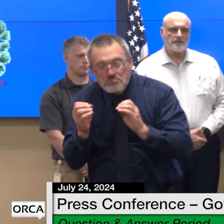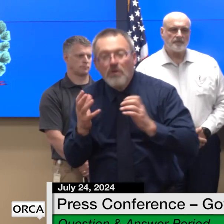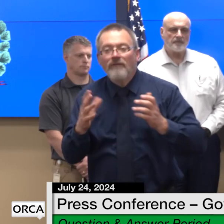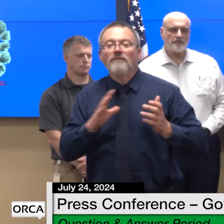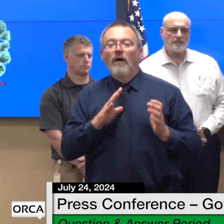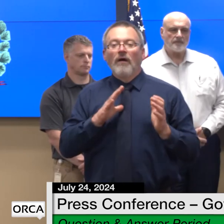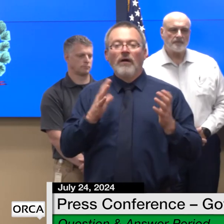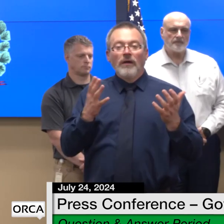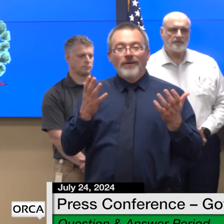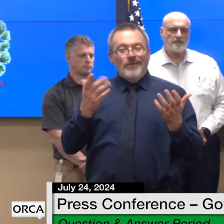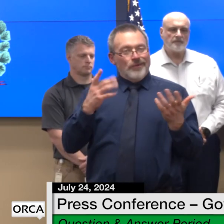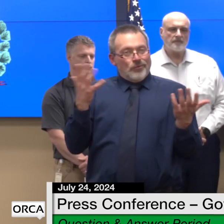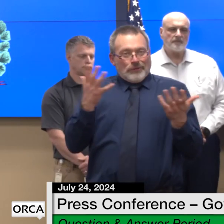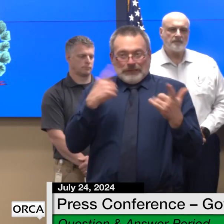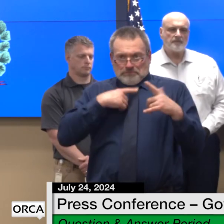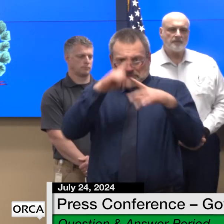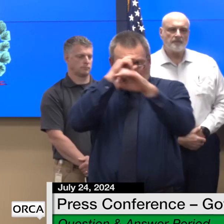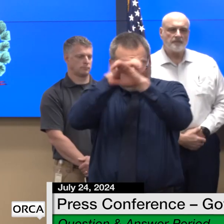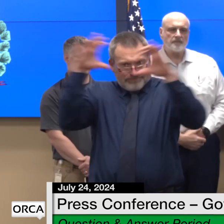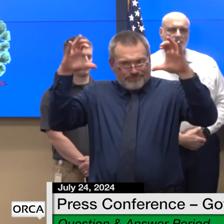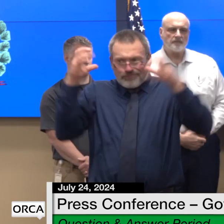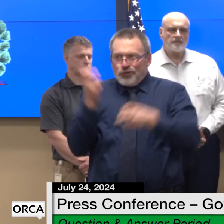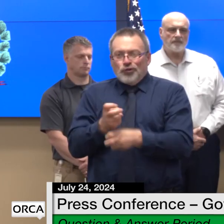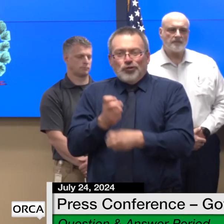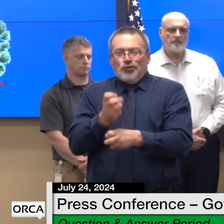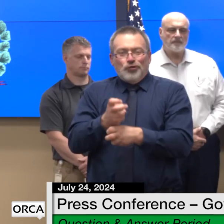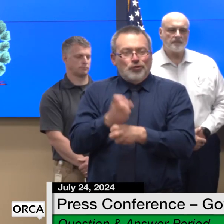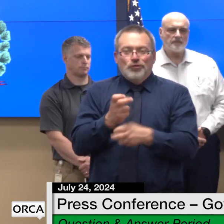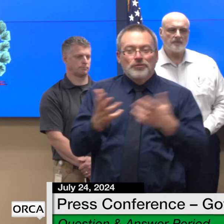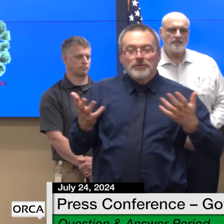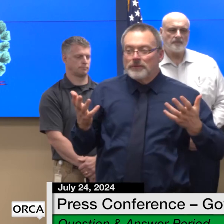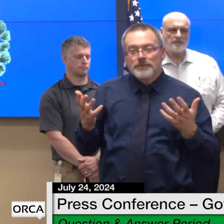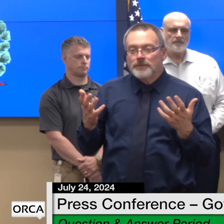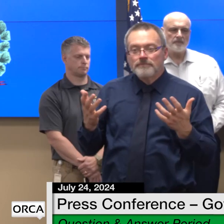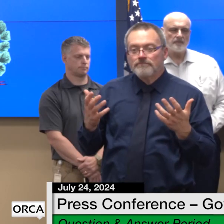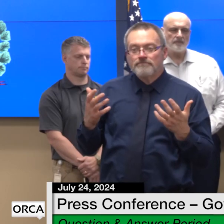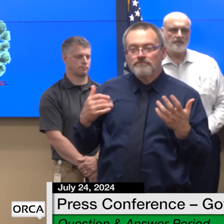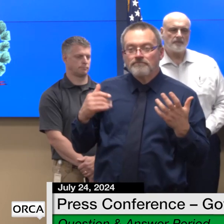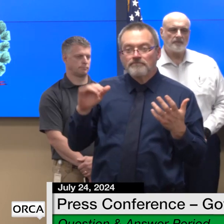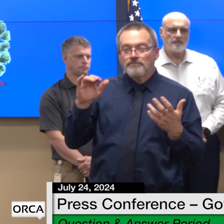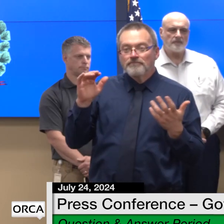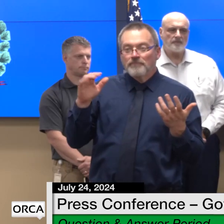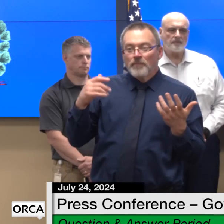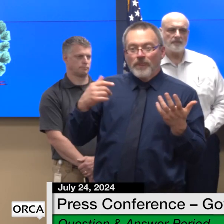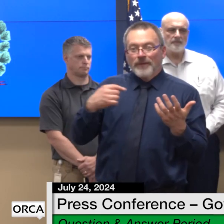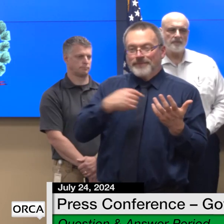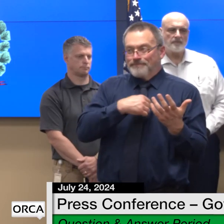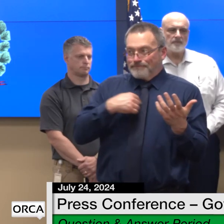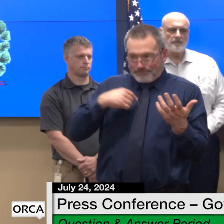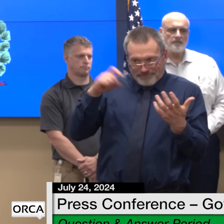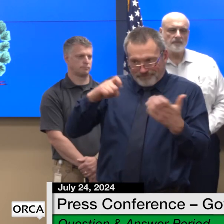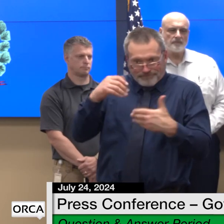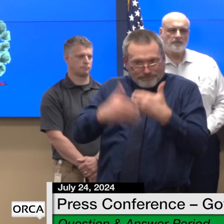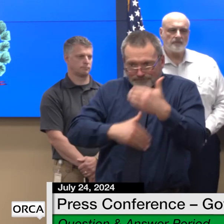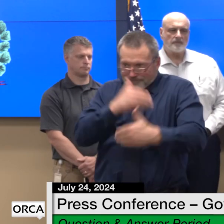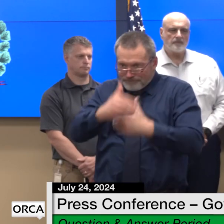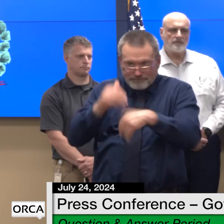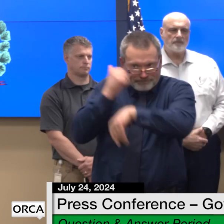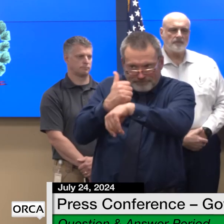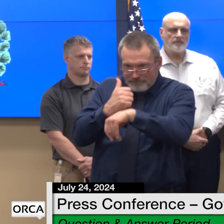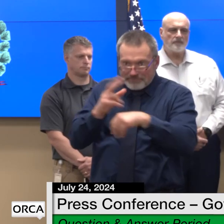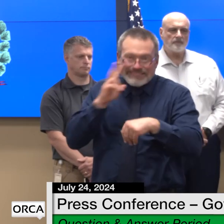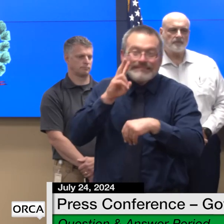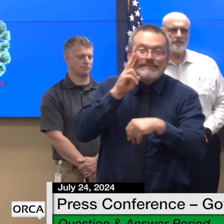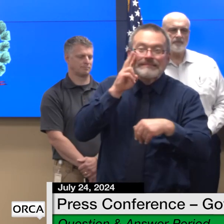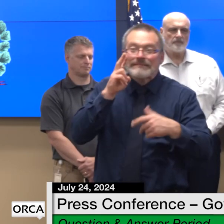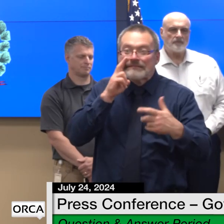expect at this point. So we will adjust as needed. I would think that we would be a little bit more nimble